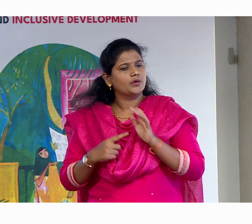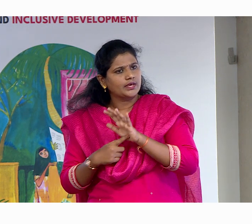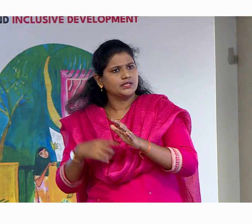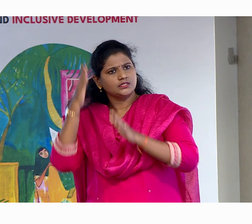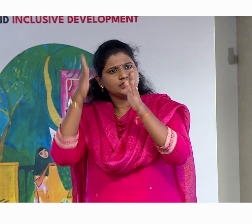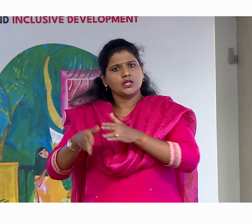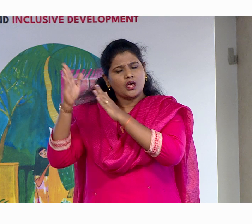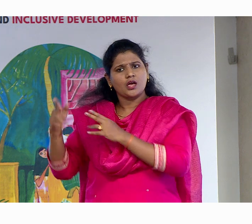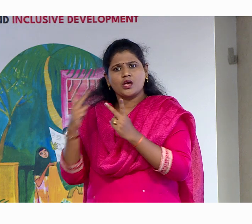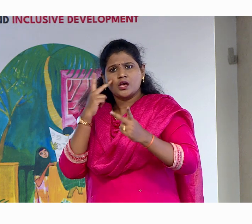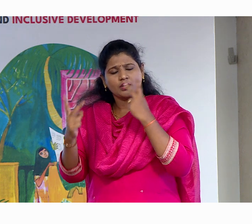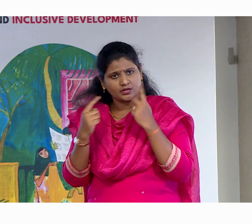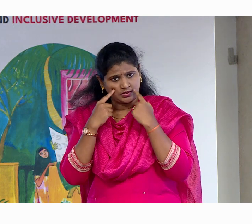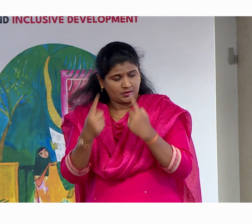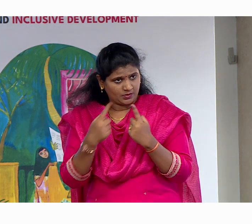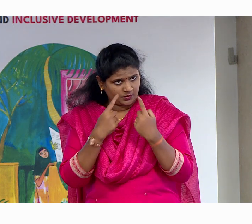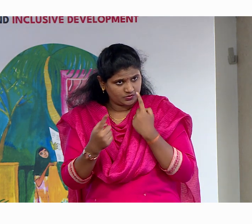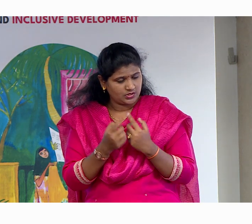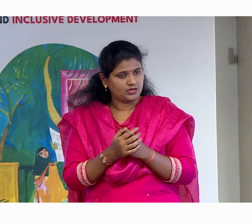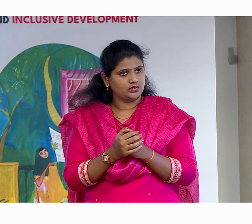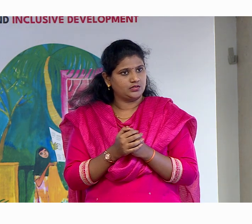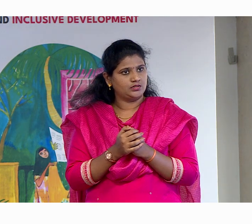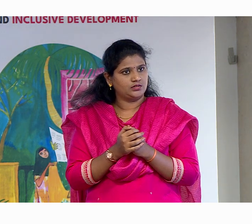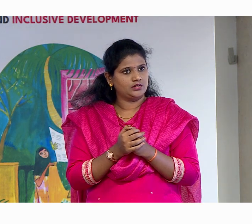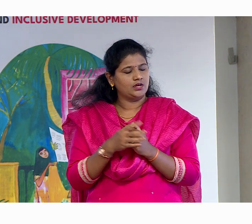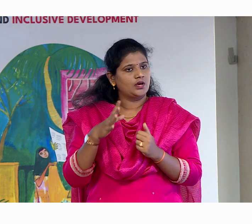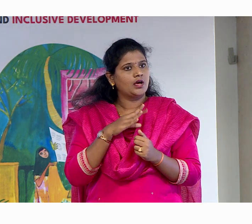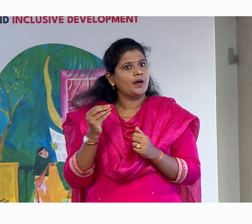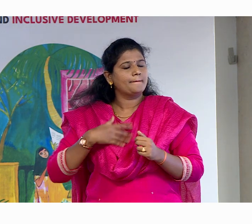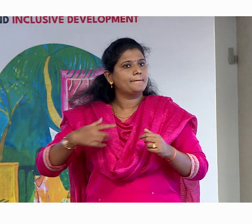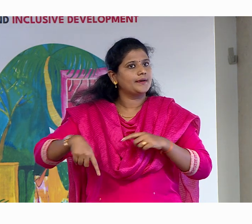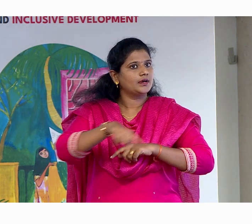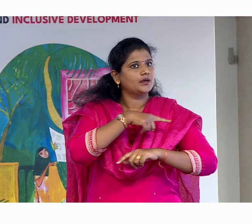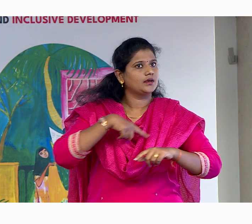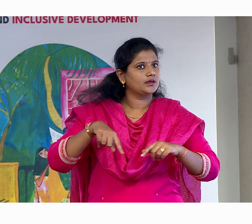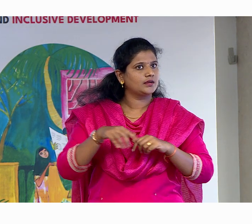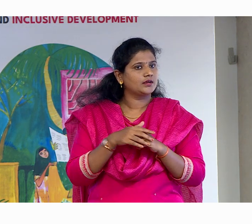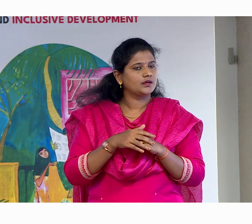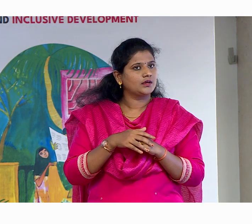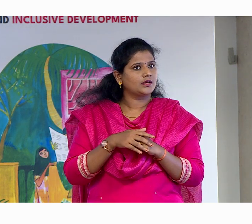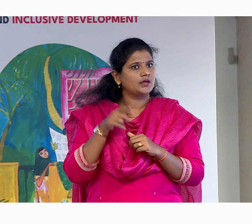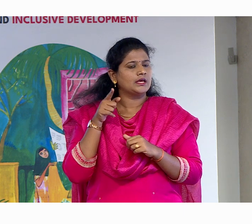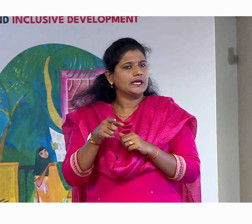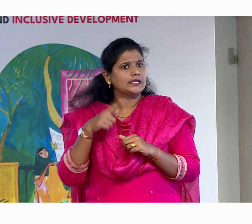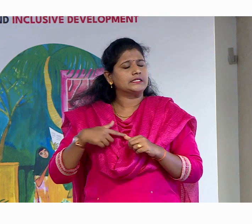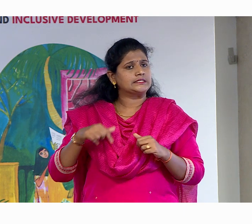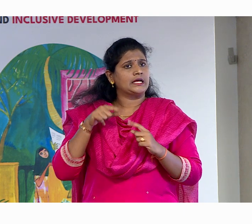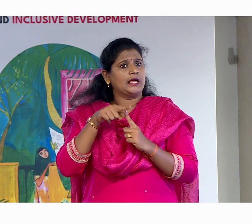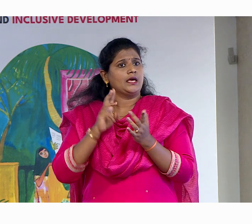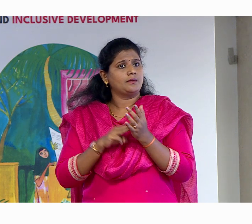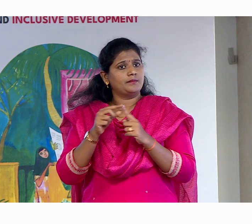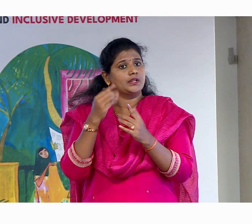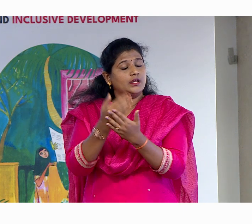to check out the main exhibits and leave it at that. For those of you who want to know more, perhaps because you're involved in an implementation project in your